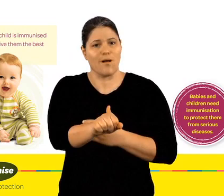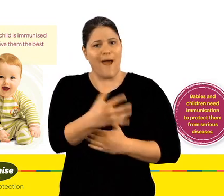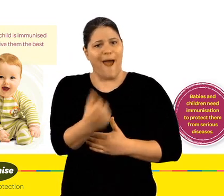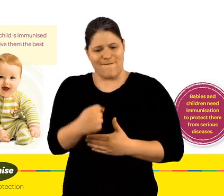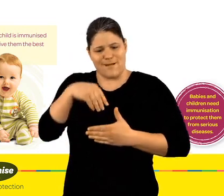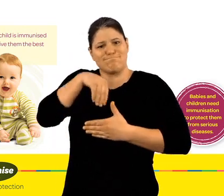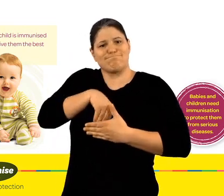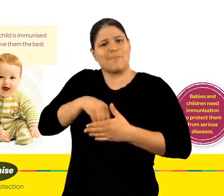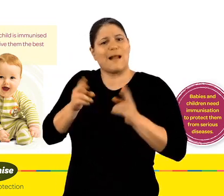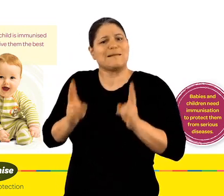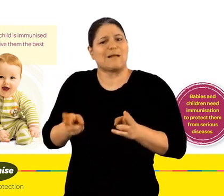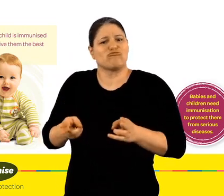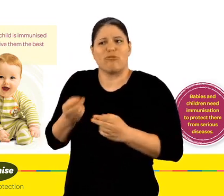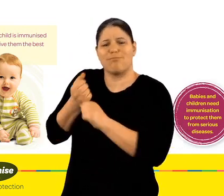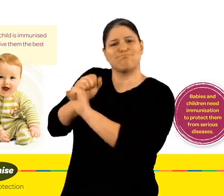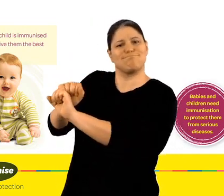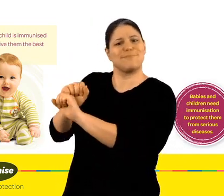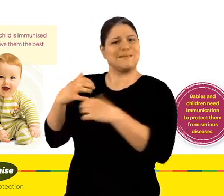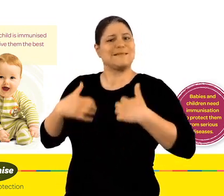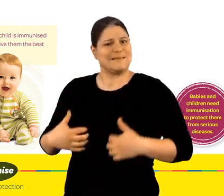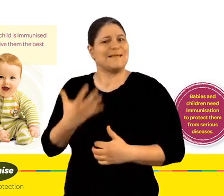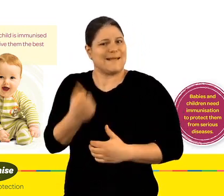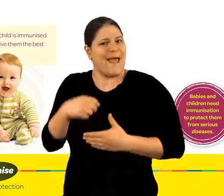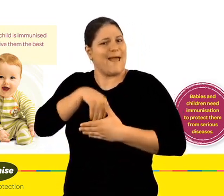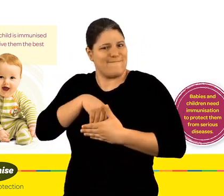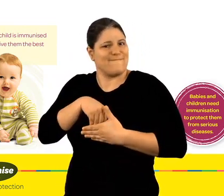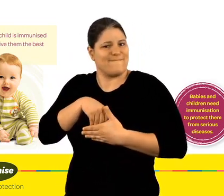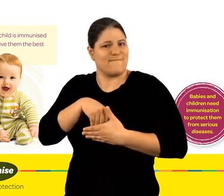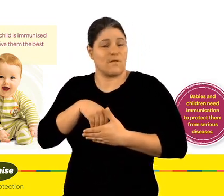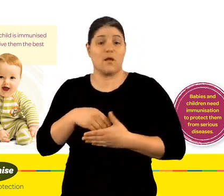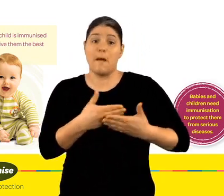Babies are usually born with some natural immunity to disease.